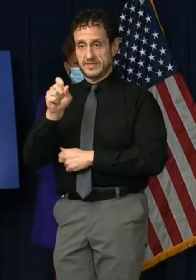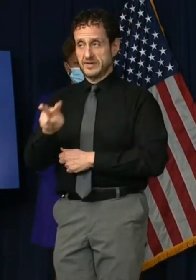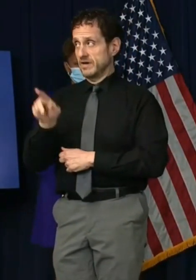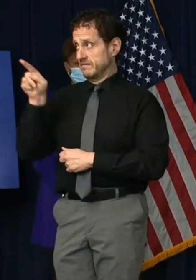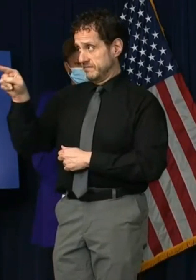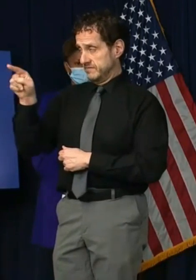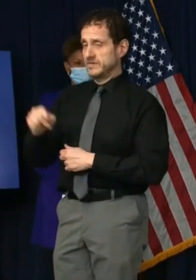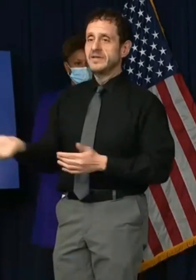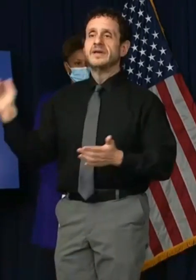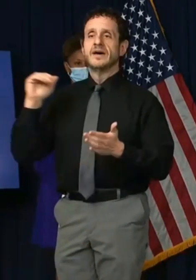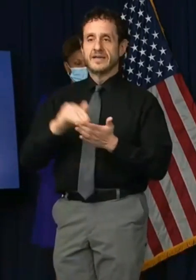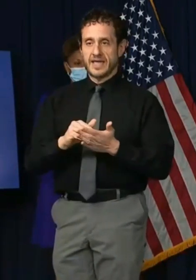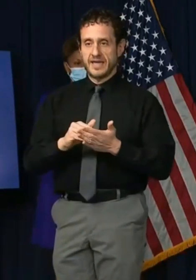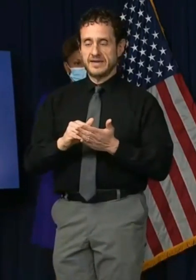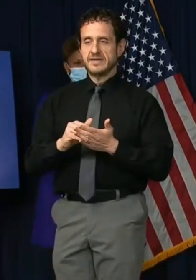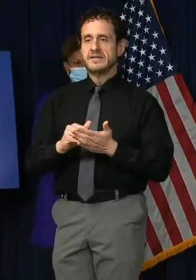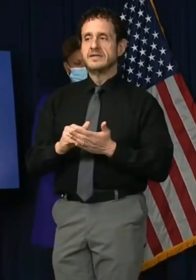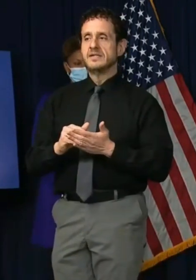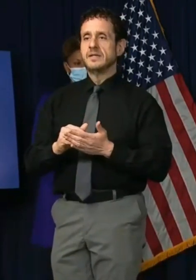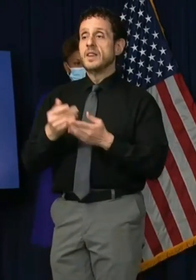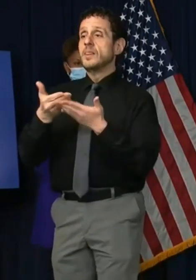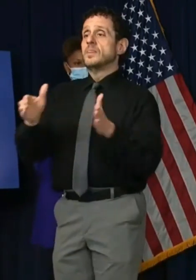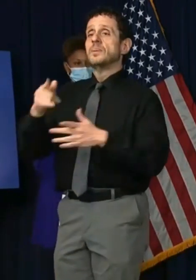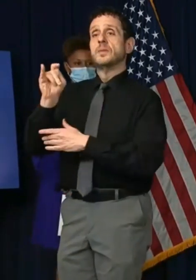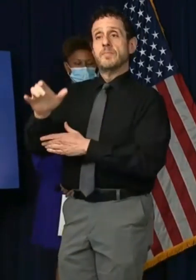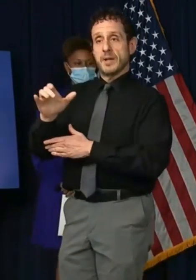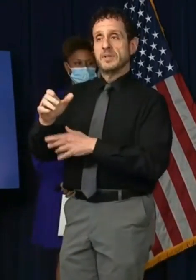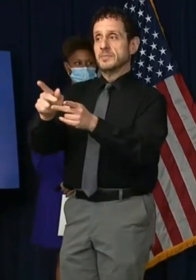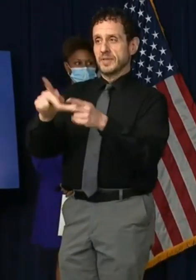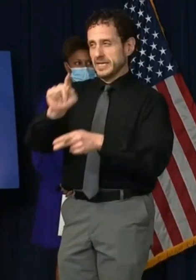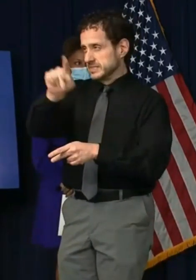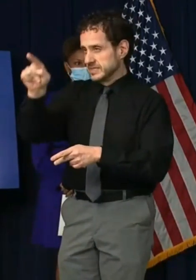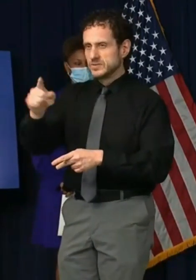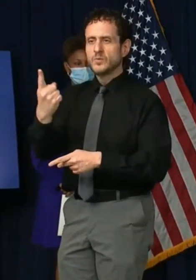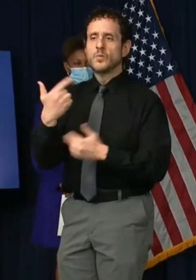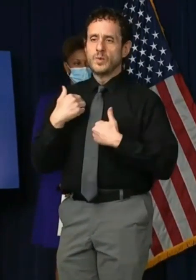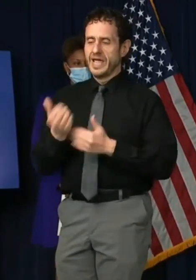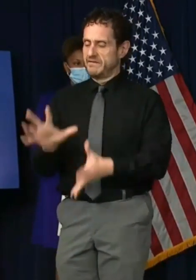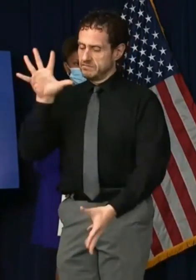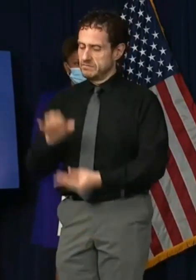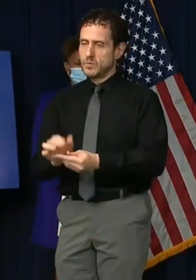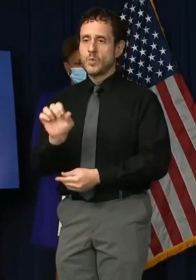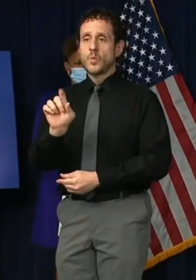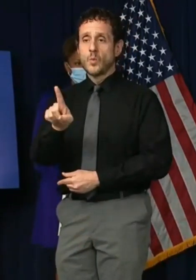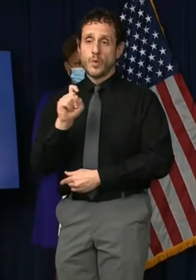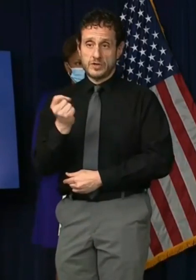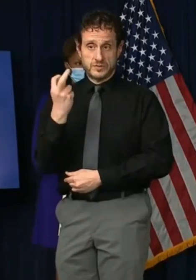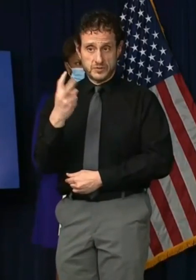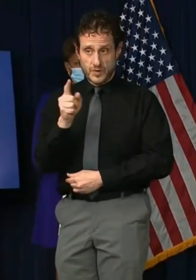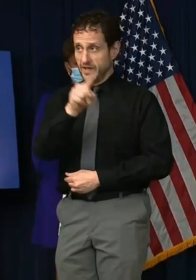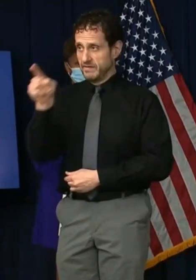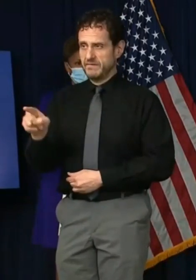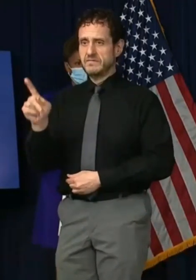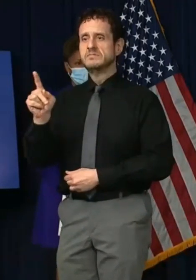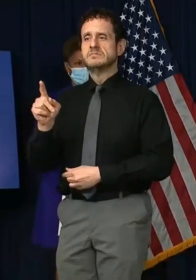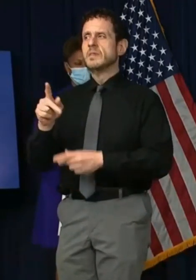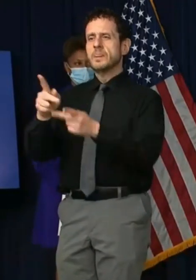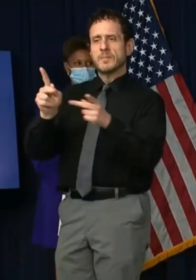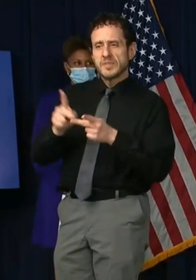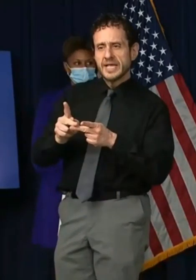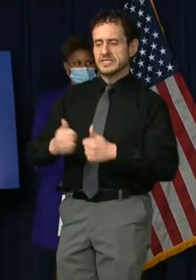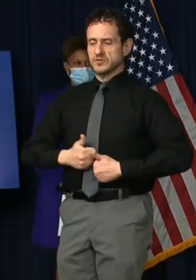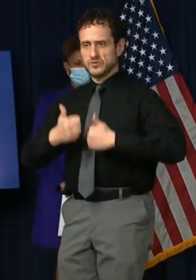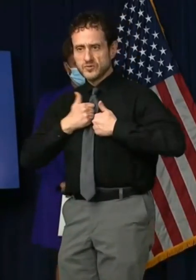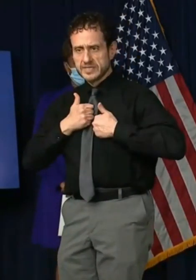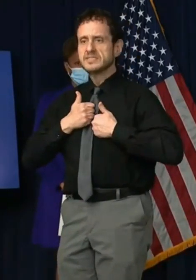coronavirus.illinois.gov. Again, testing at our public sites, which you can find at our coronavirus website, is entirely